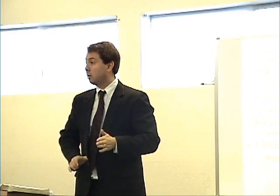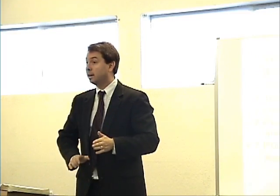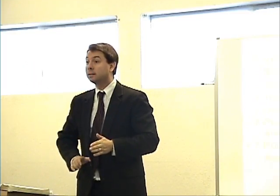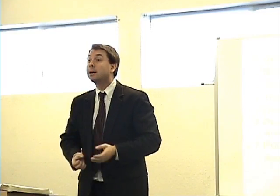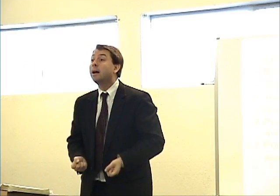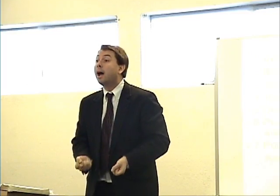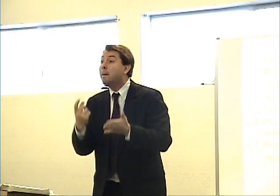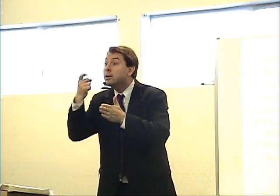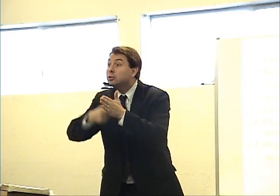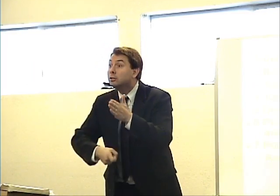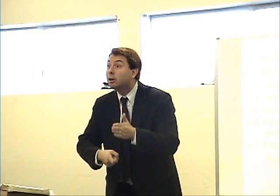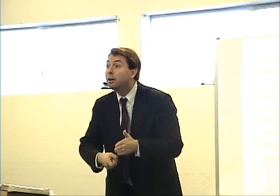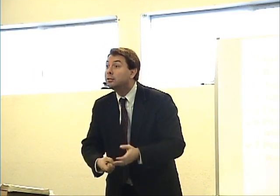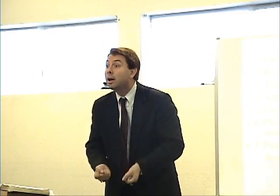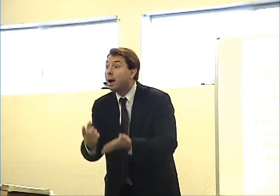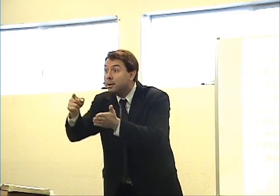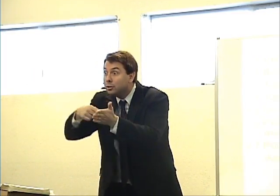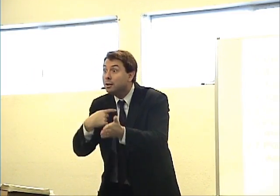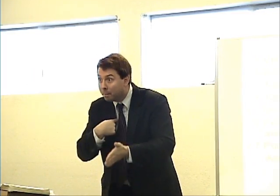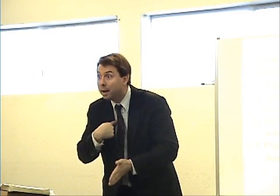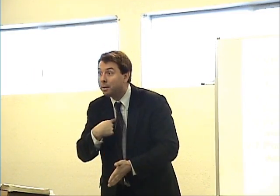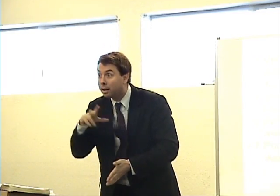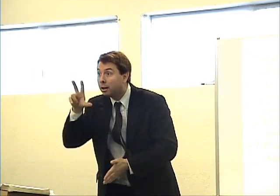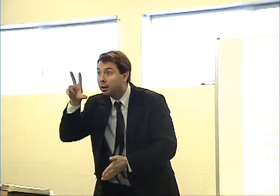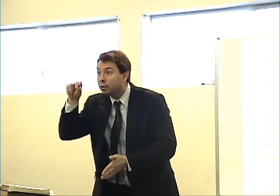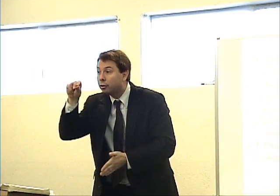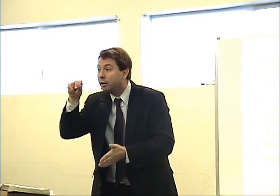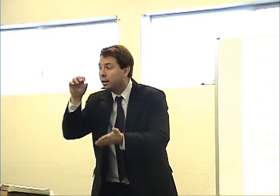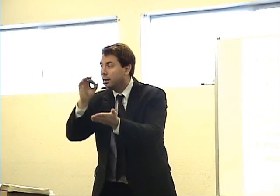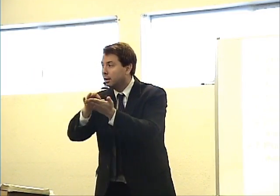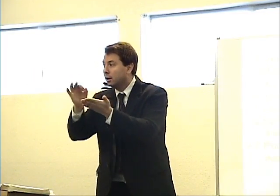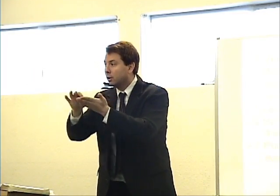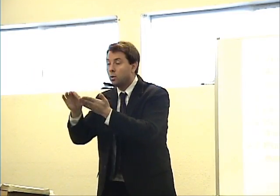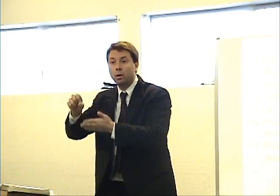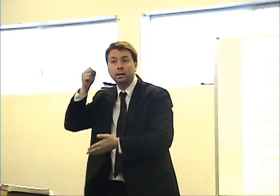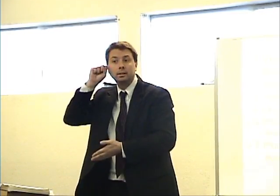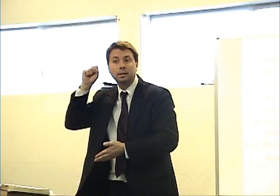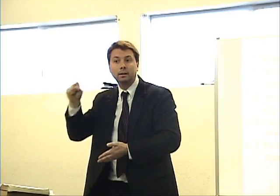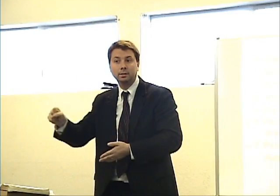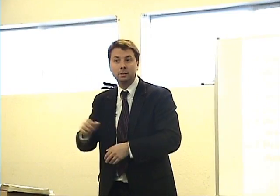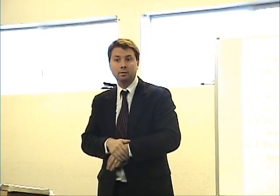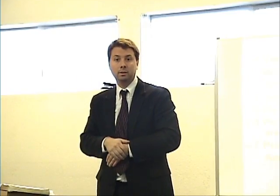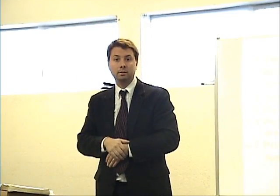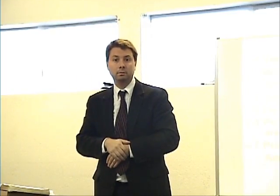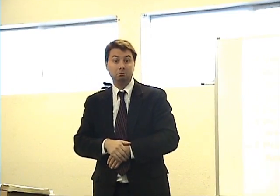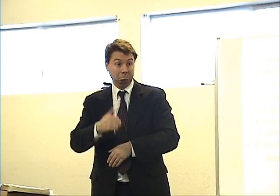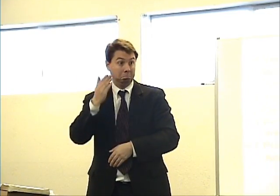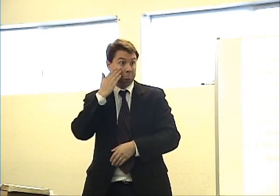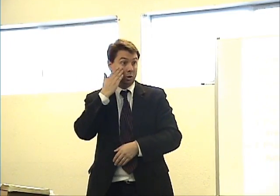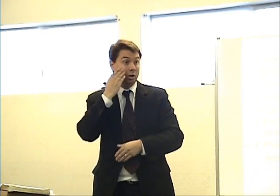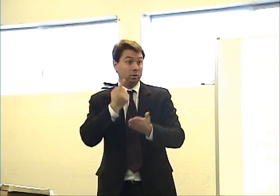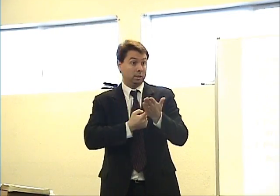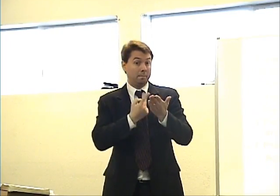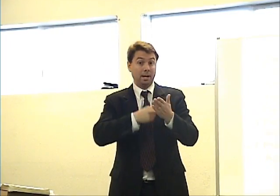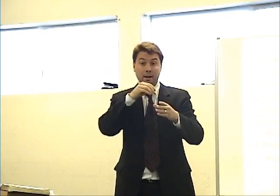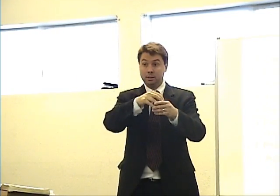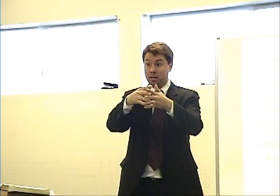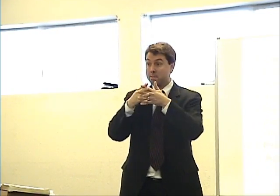Christ. How much do you charge? How much are you going to pay me? 30 coins. Do you know, sometimes in